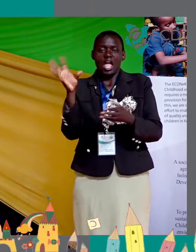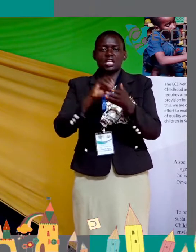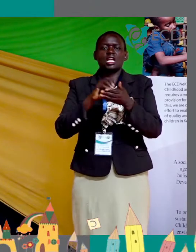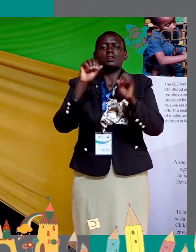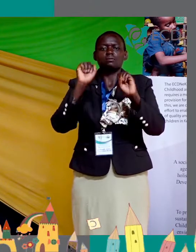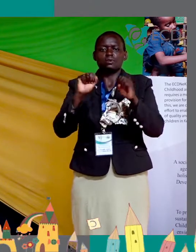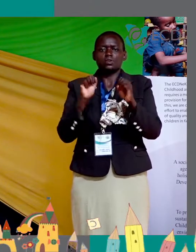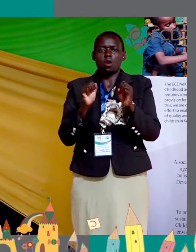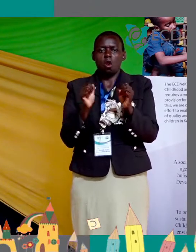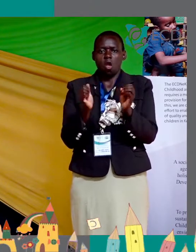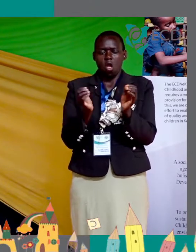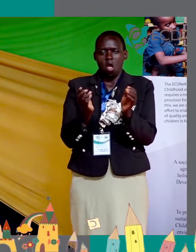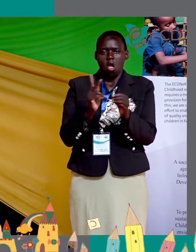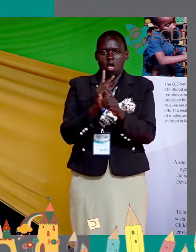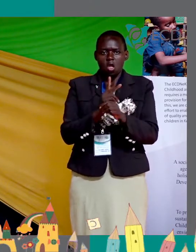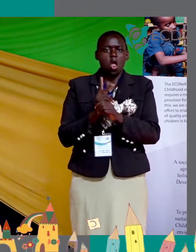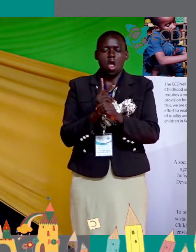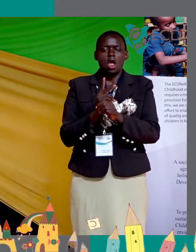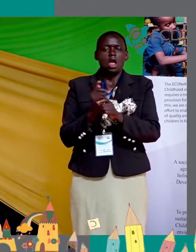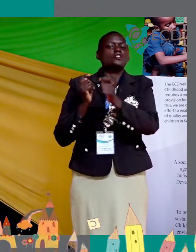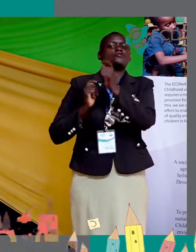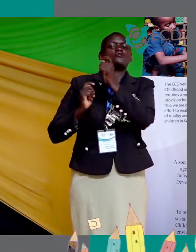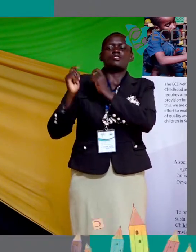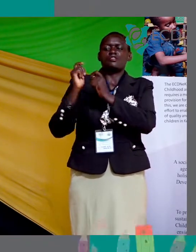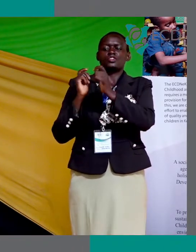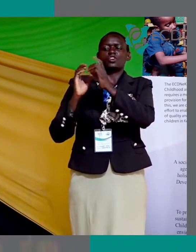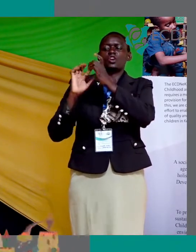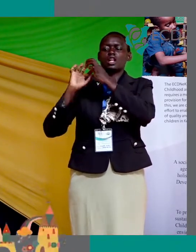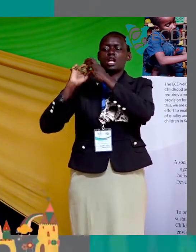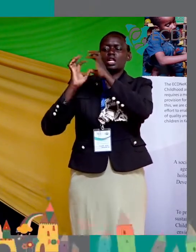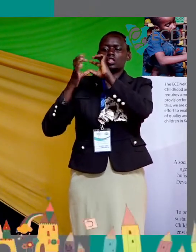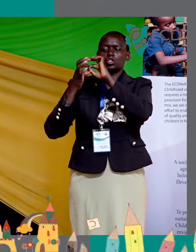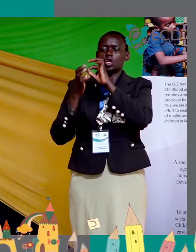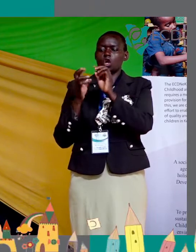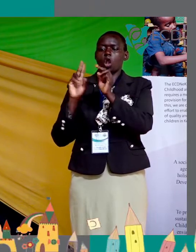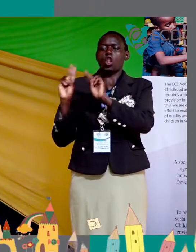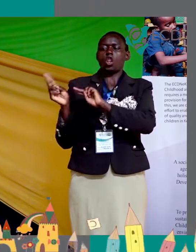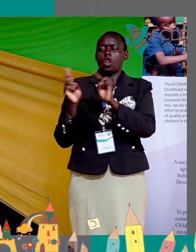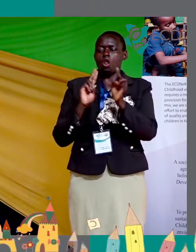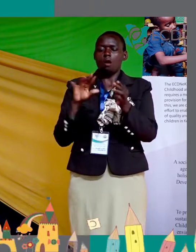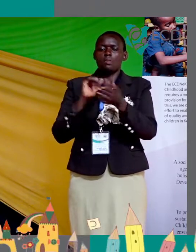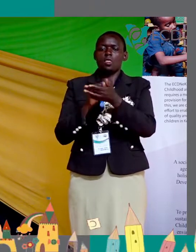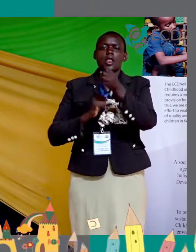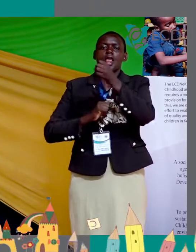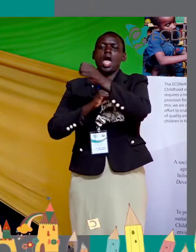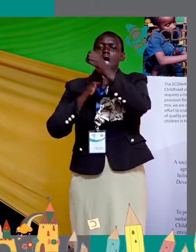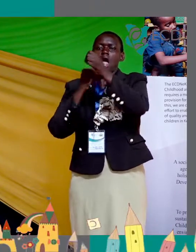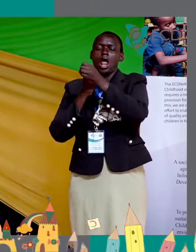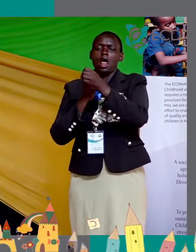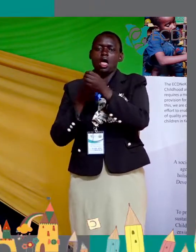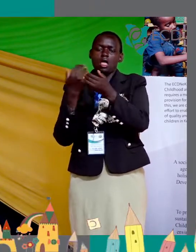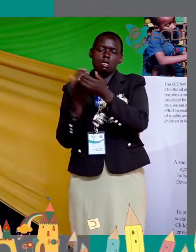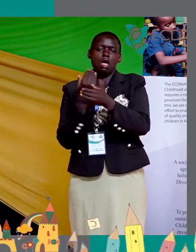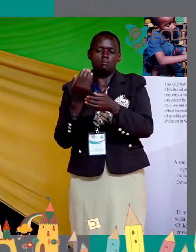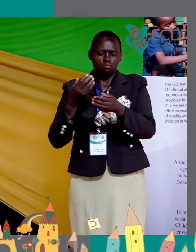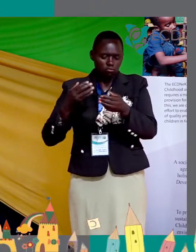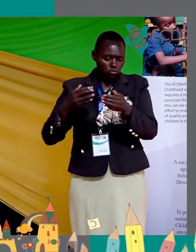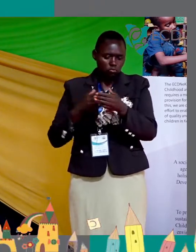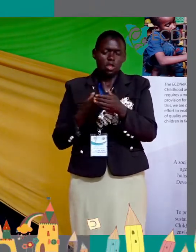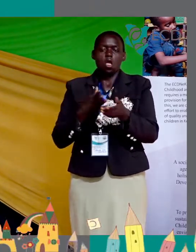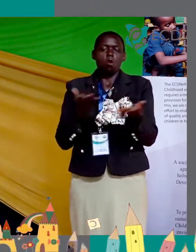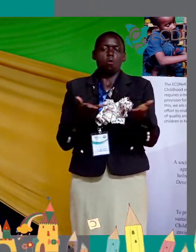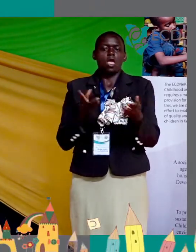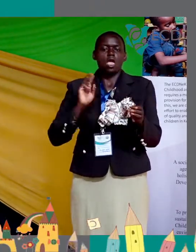can preserve the traditional cultural norms that were helping us, that helped some of us to reach where we